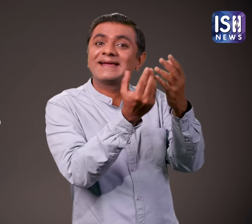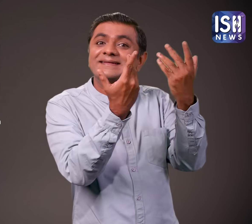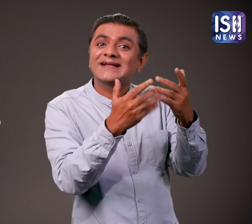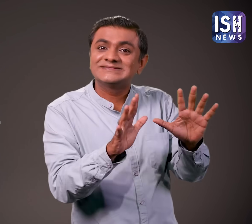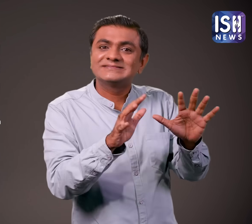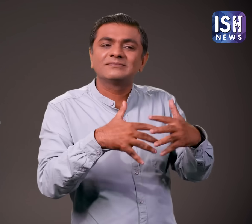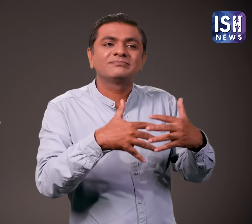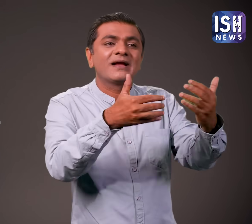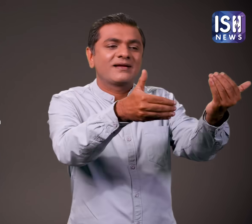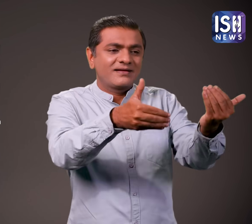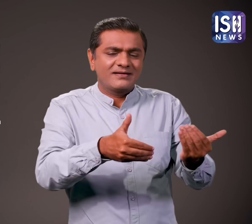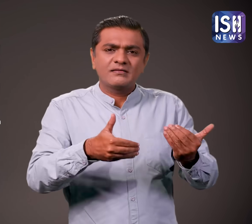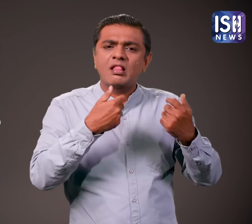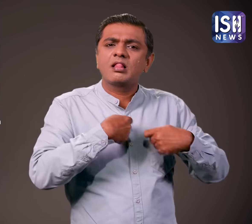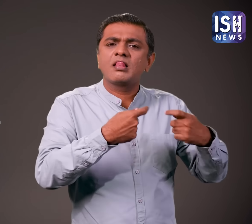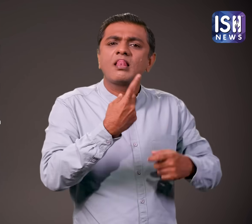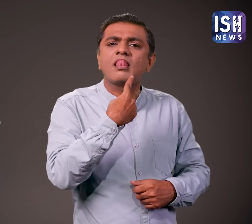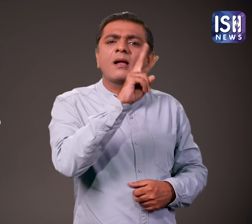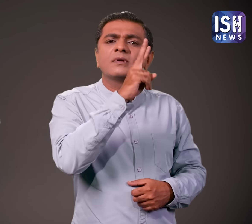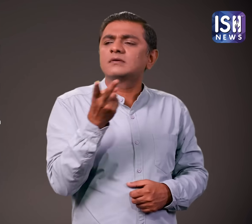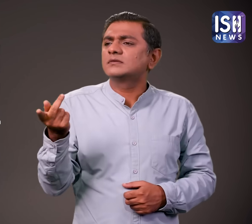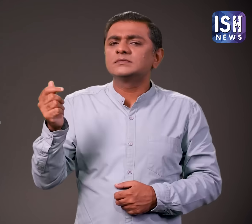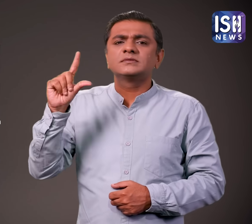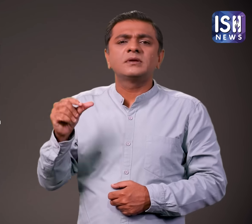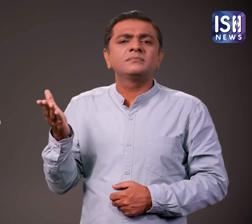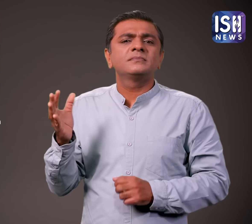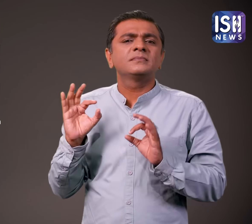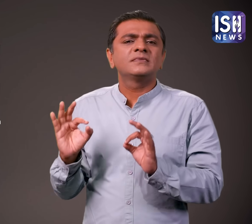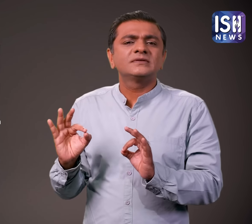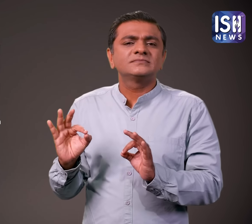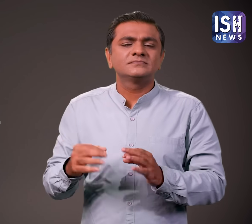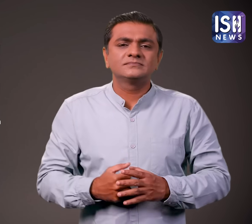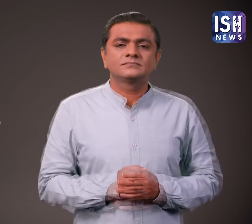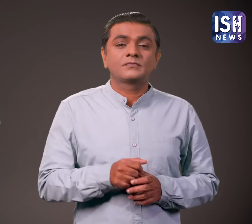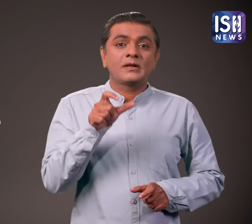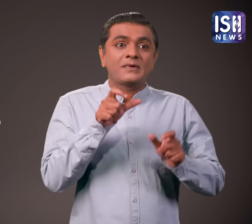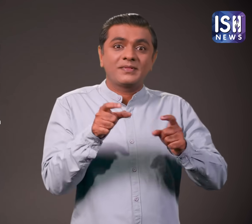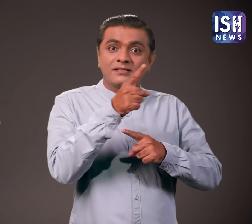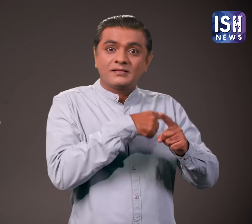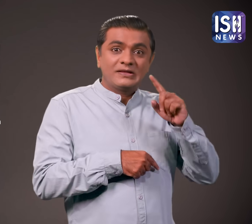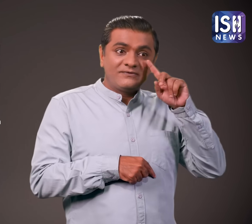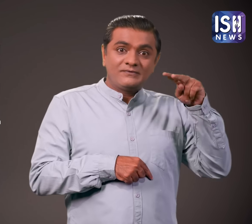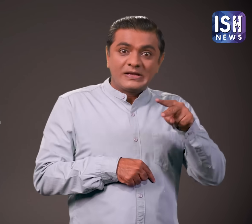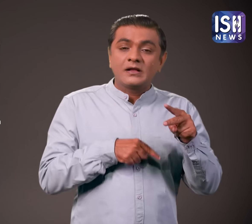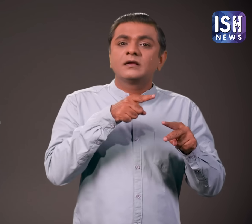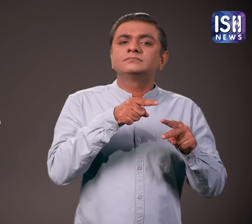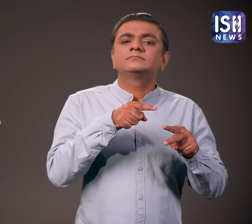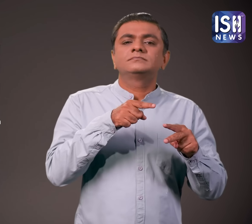couple. Which is a costly process. However, this prototype is cheaper. But many people do not agree to this and have